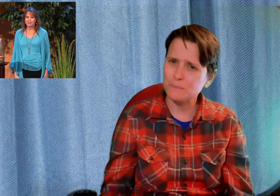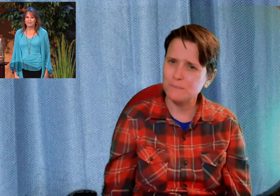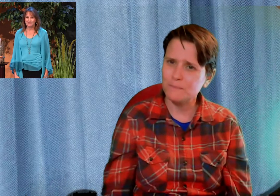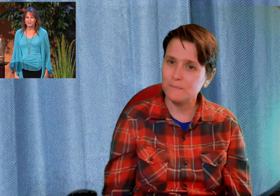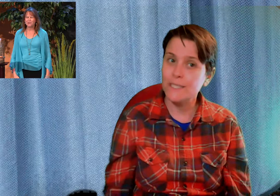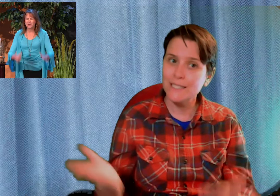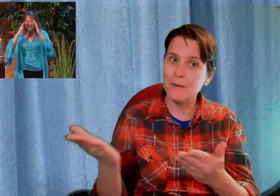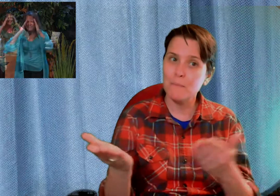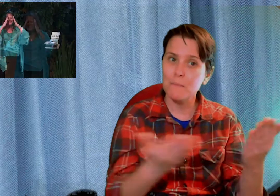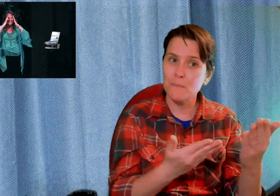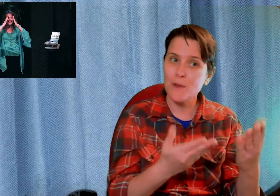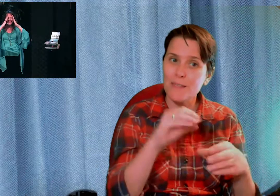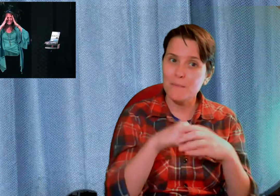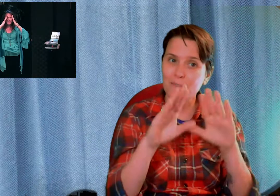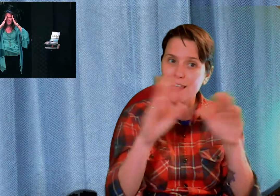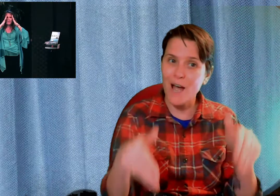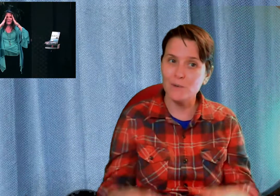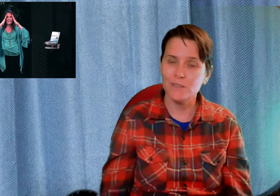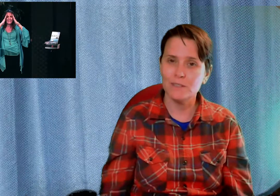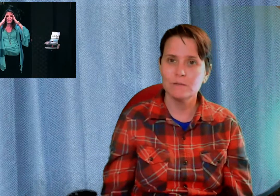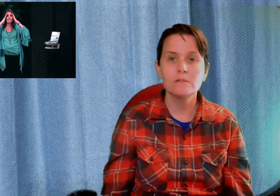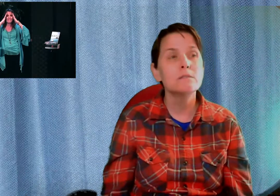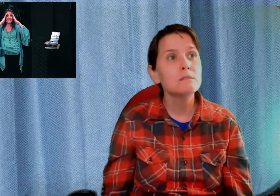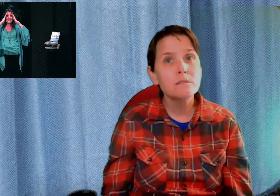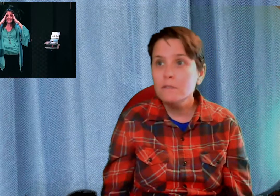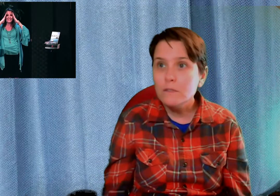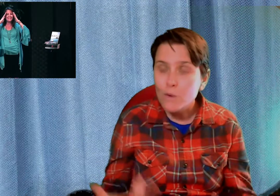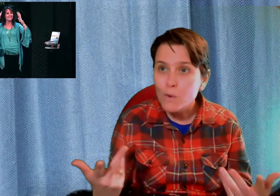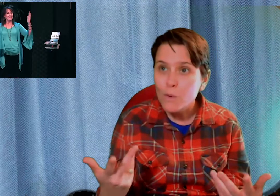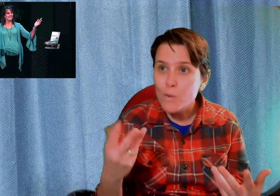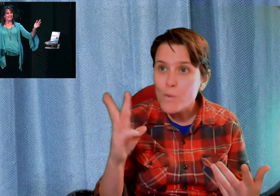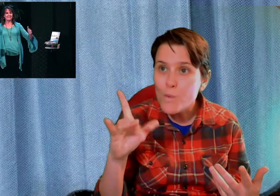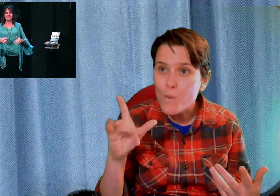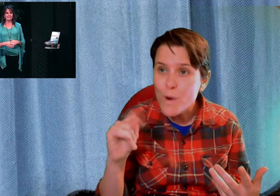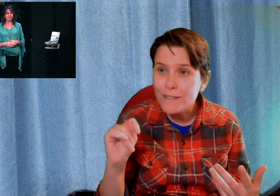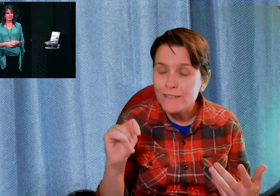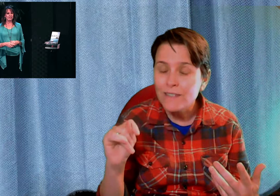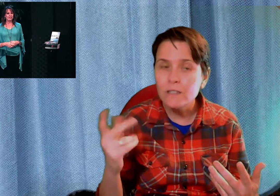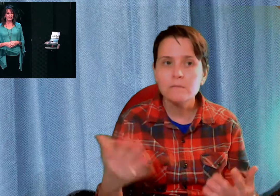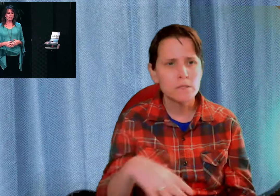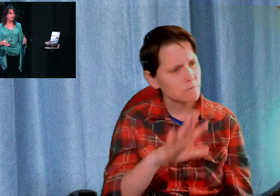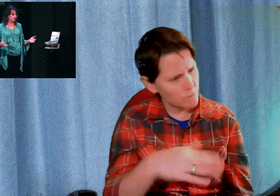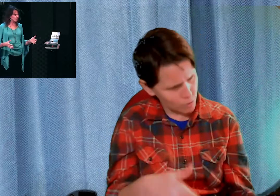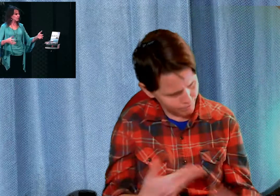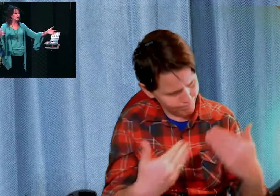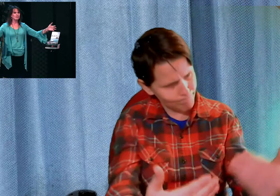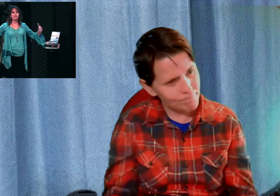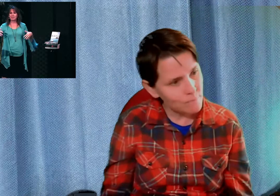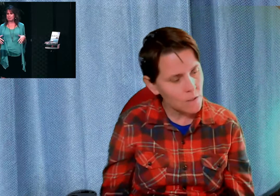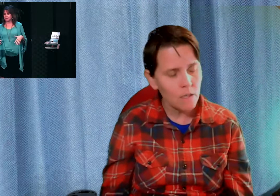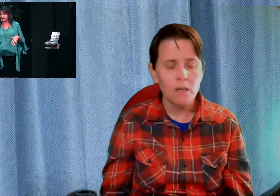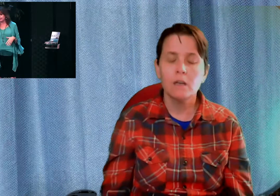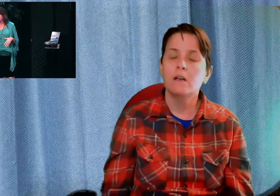"Bring them in." "What? You've got to be crazy." He says, "Just do it." So he goes home, he brings